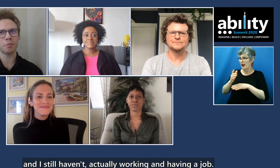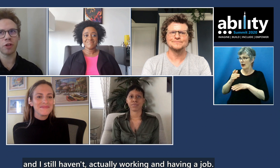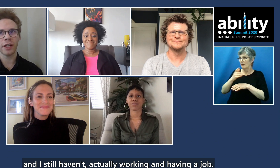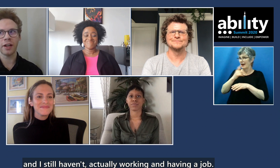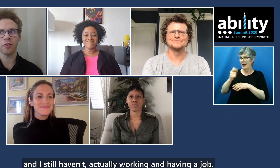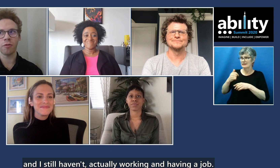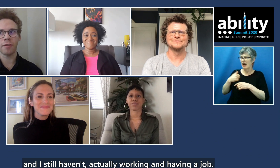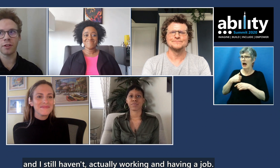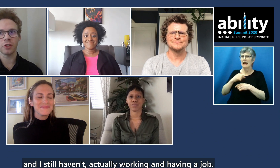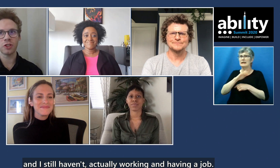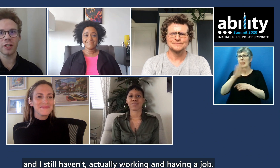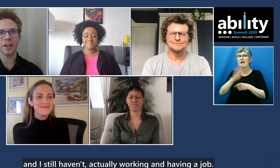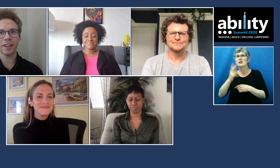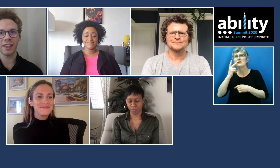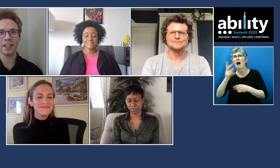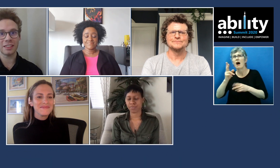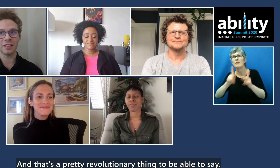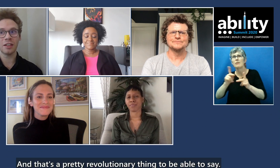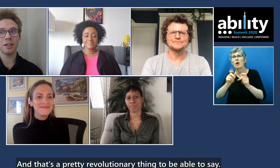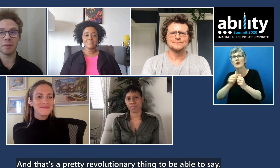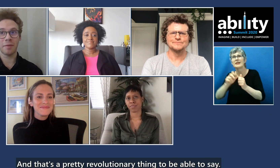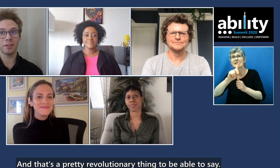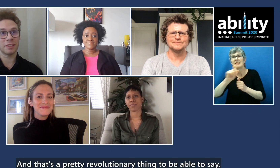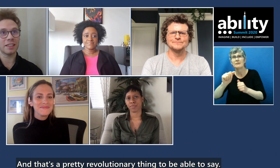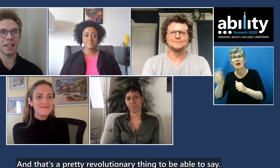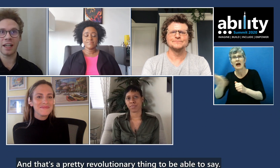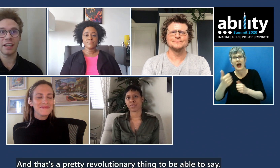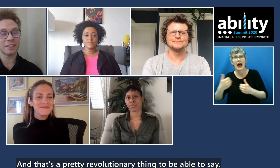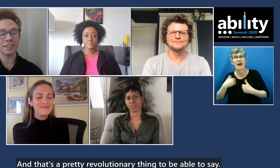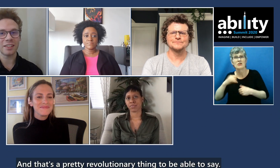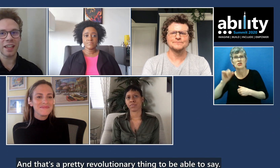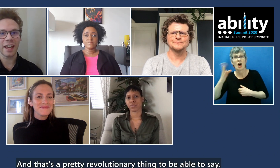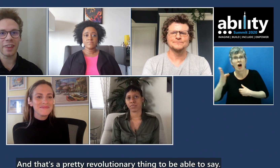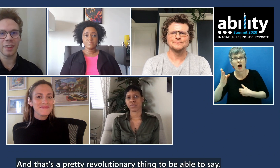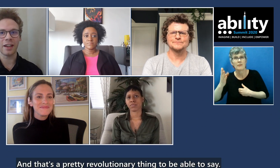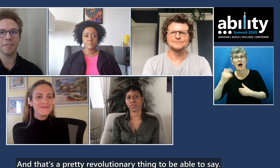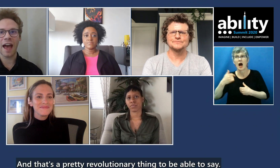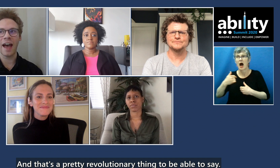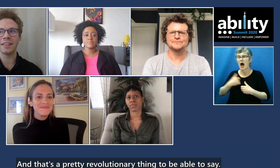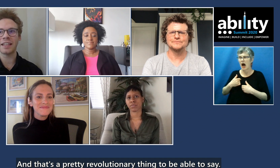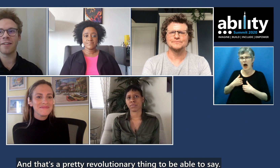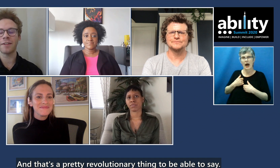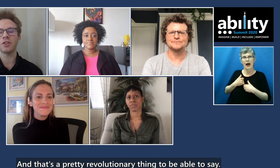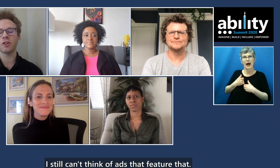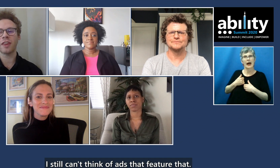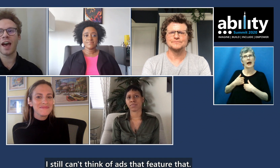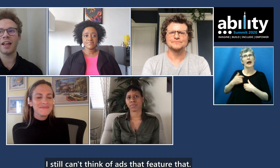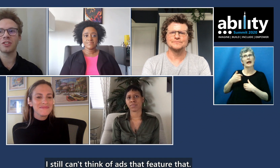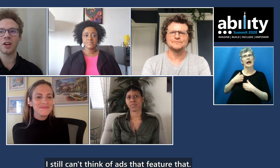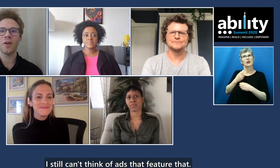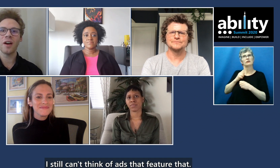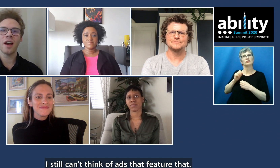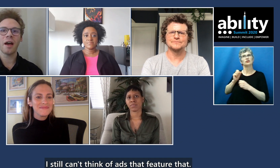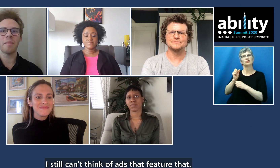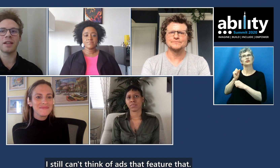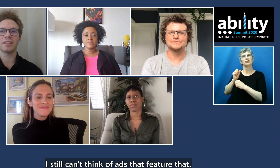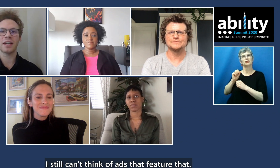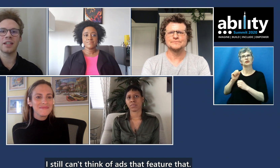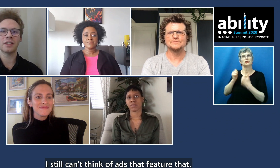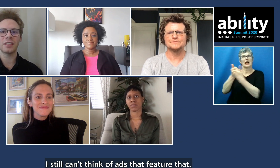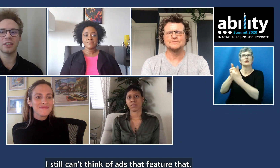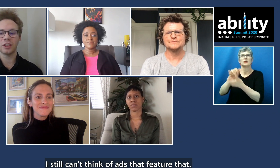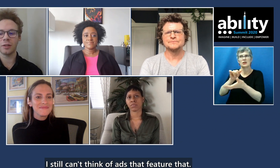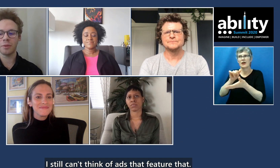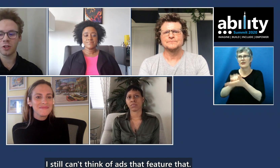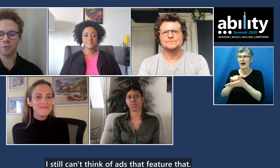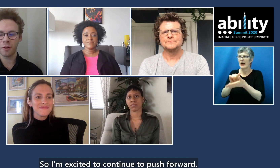And that's a pretty revolutionary thing to be able to say, like, I still can't think of ads that feature that. So I'm